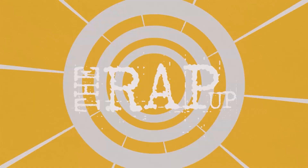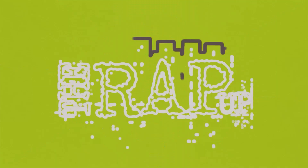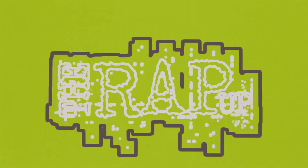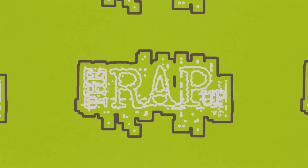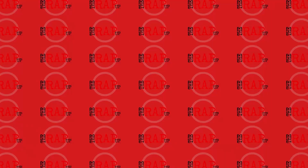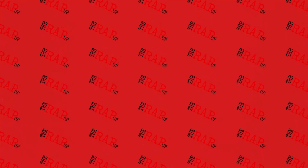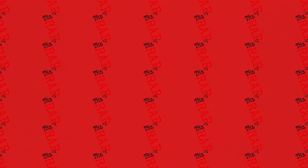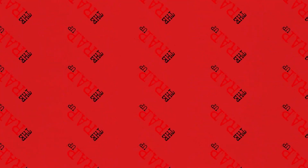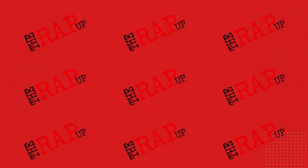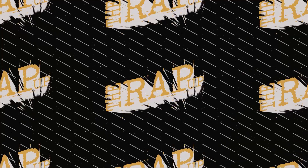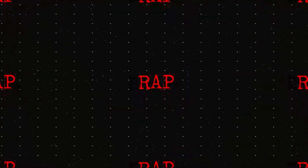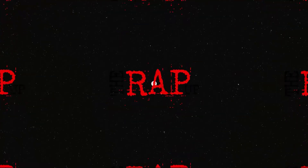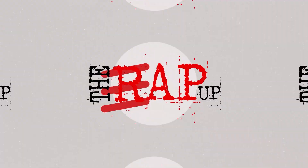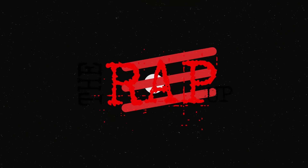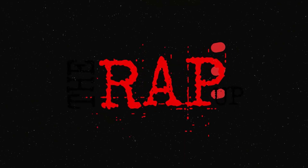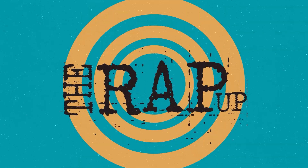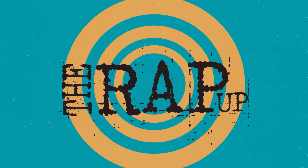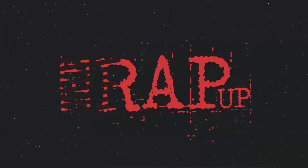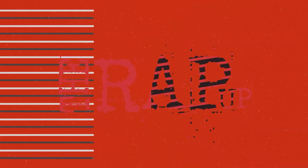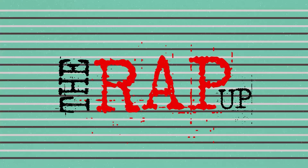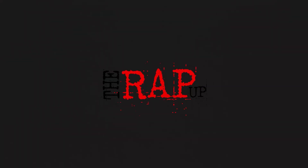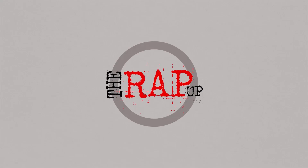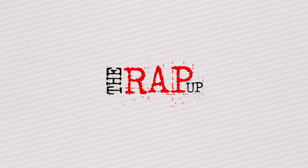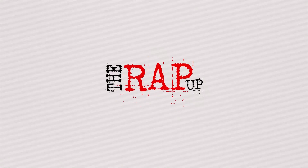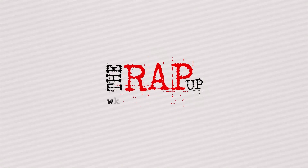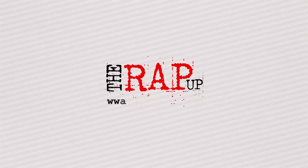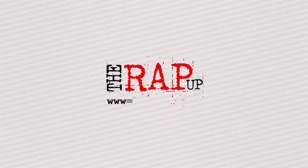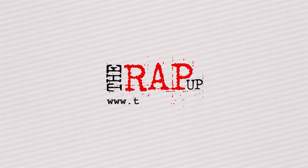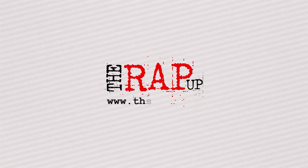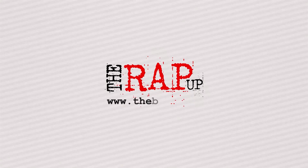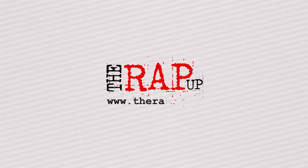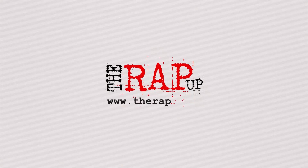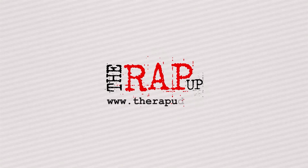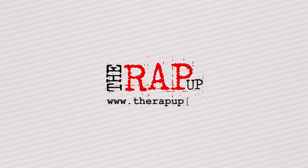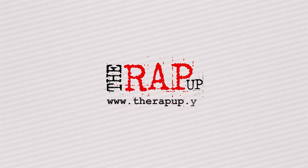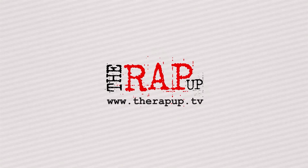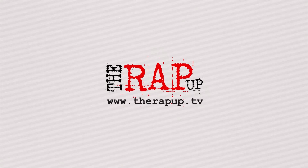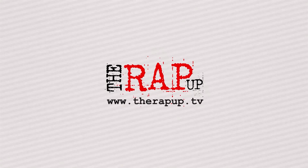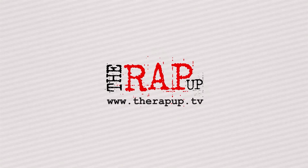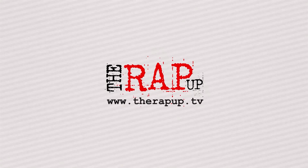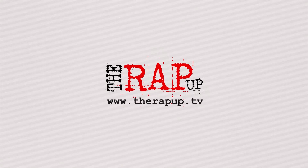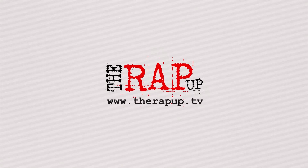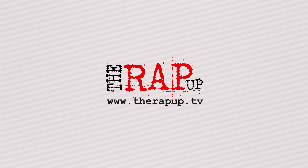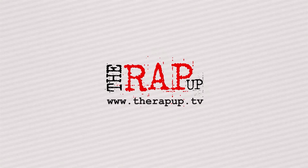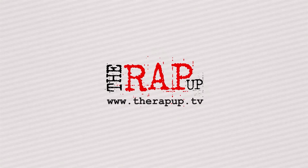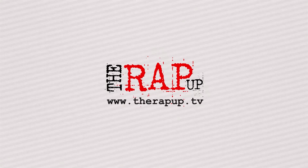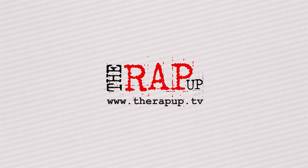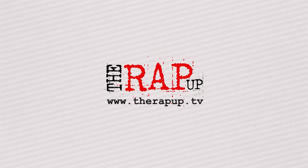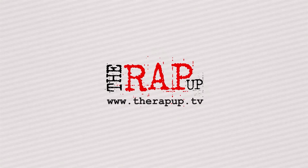I don't maybe So it was